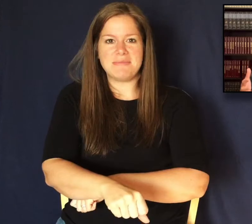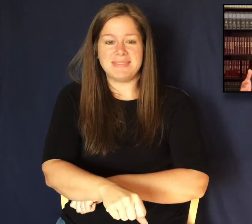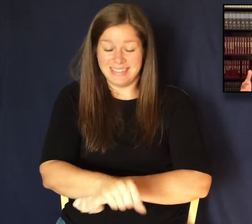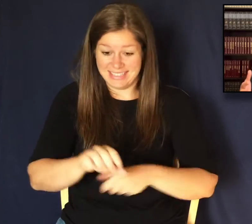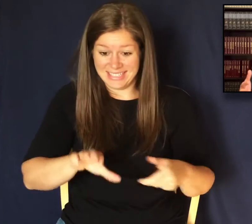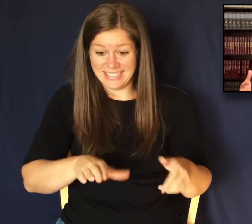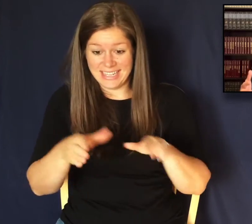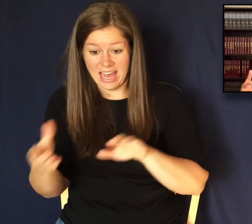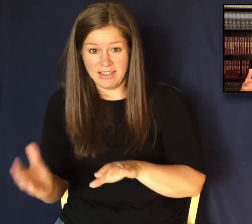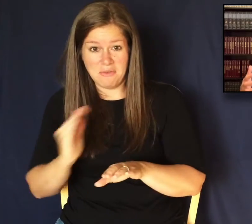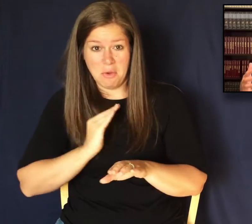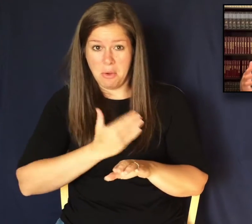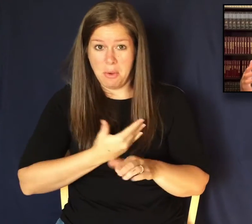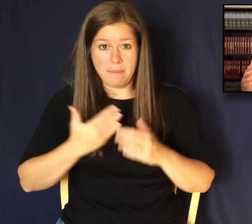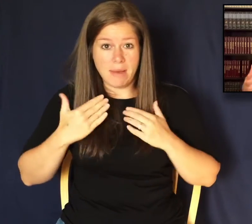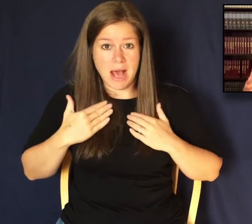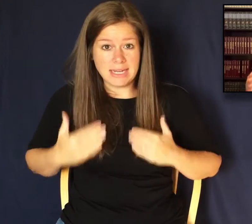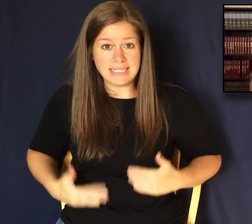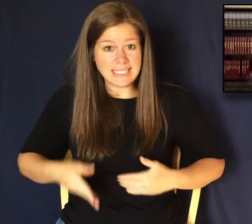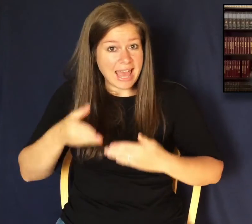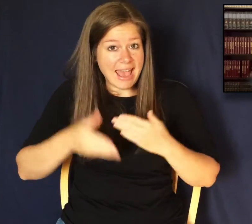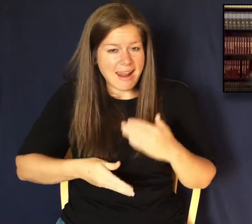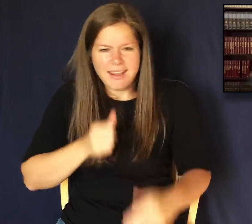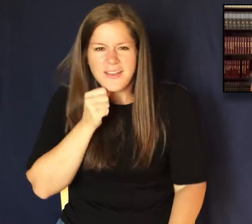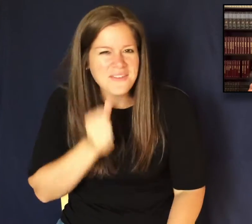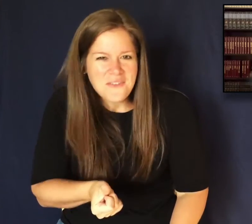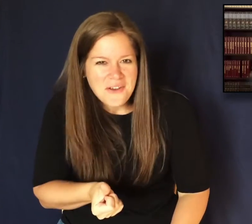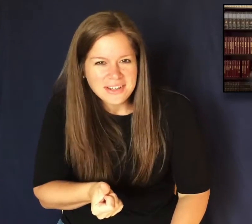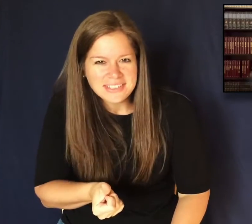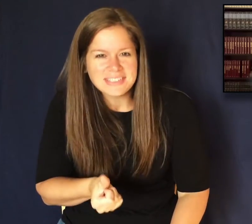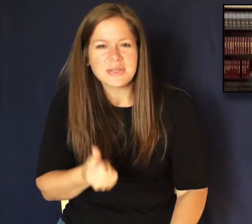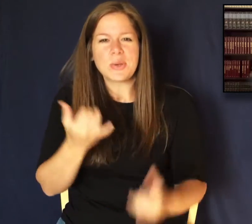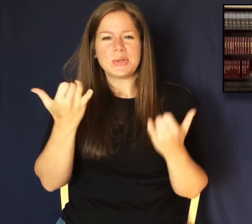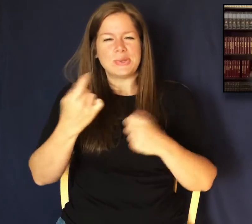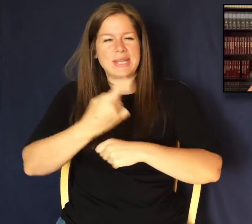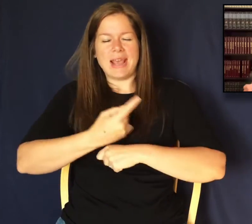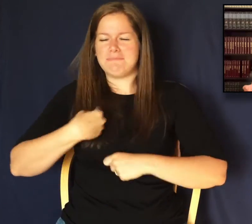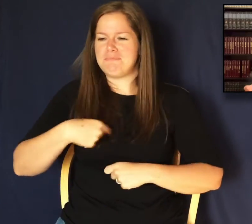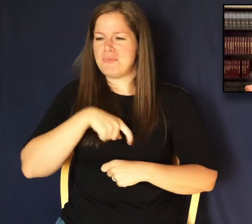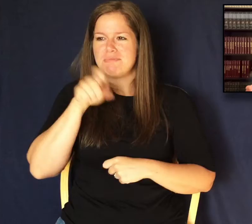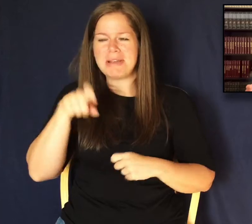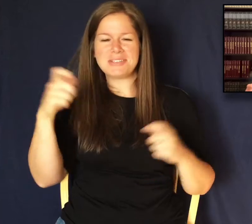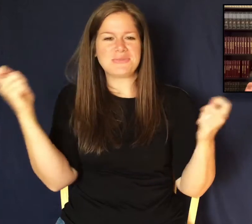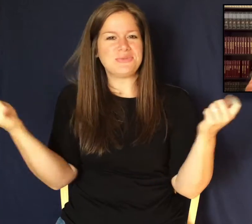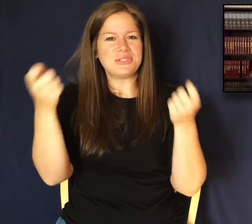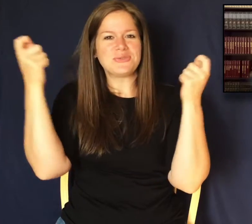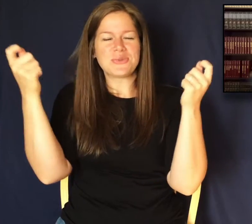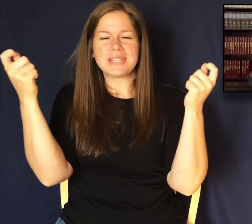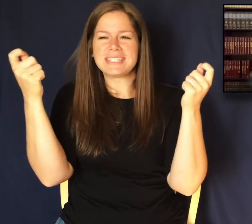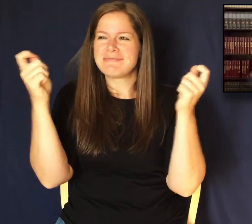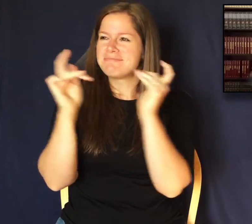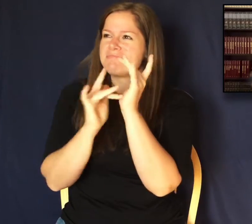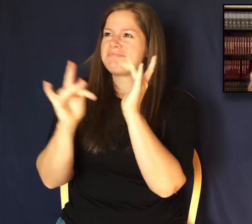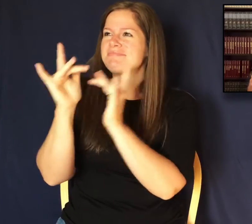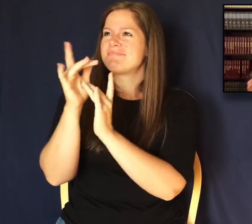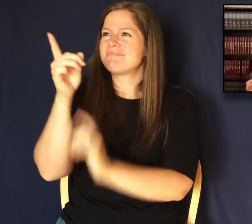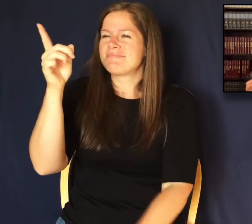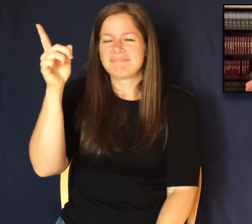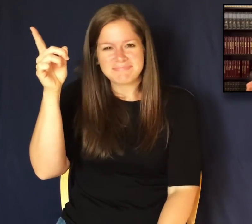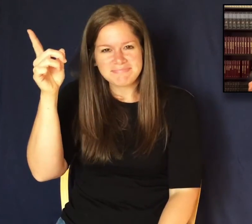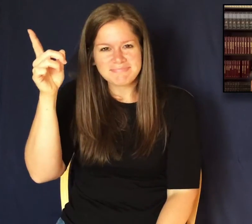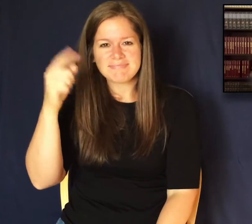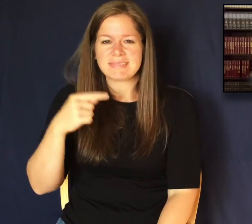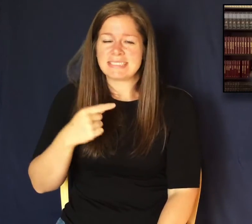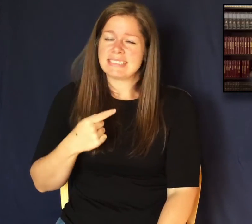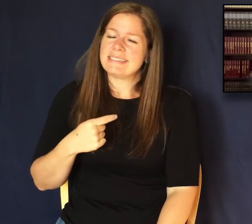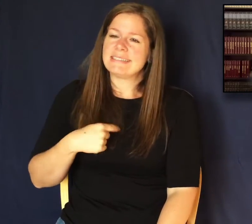today, rejoice in the one who is the resurrection. Rejoice in Jesus. I'm guilty of this. Maybe you